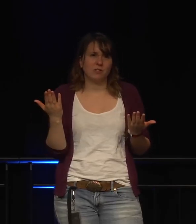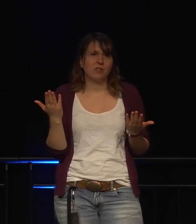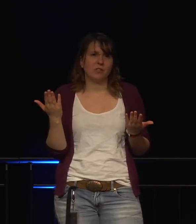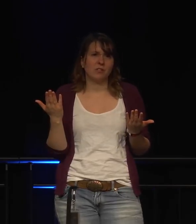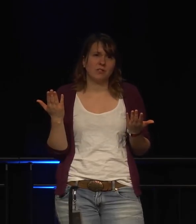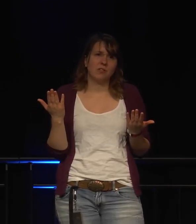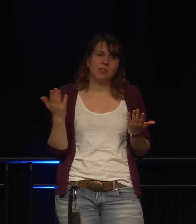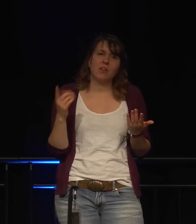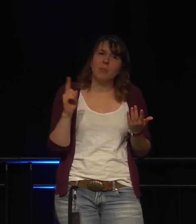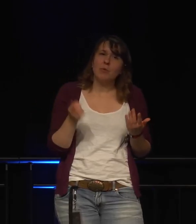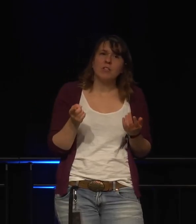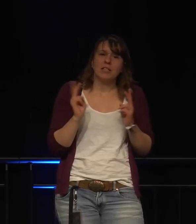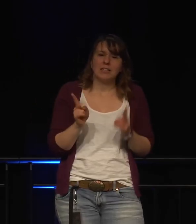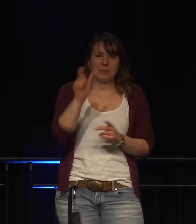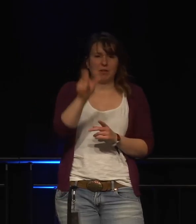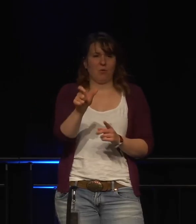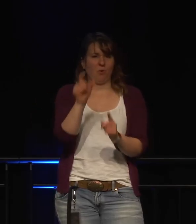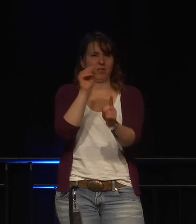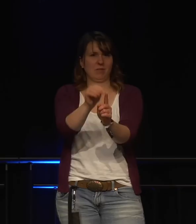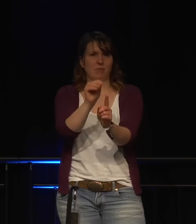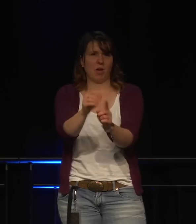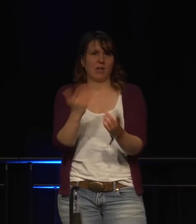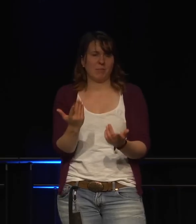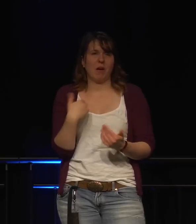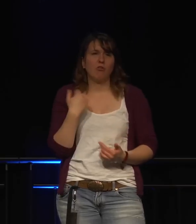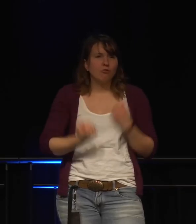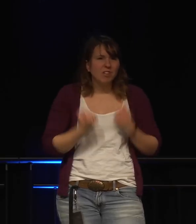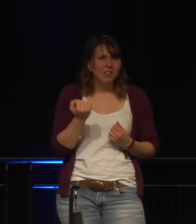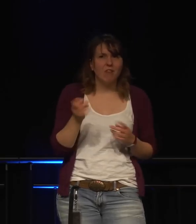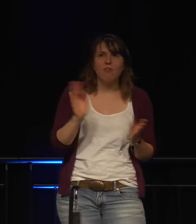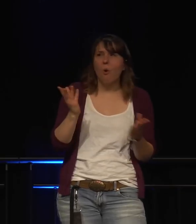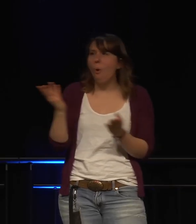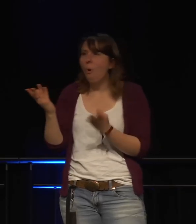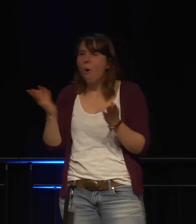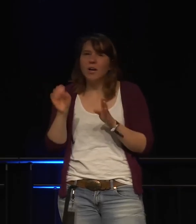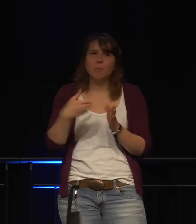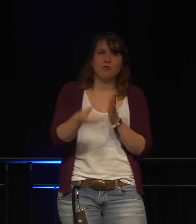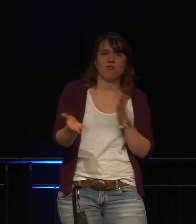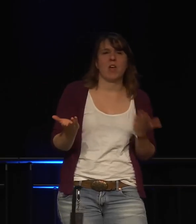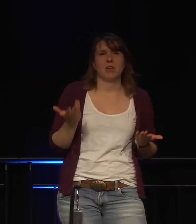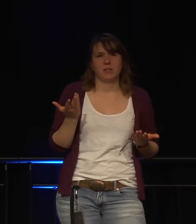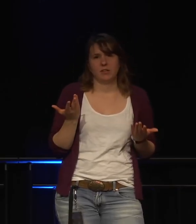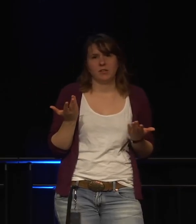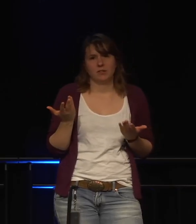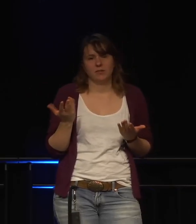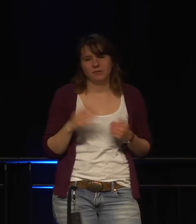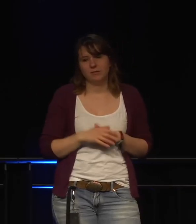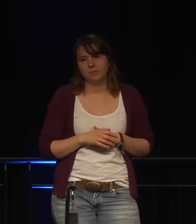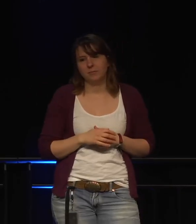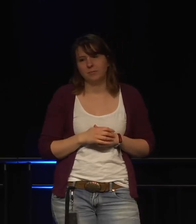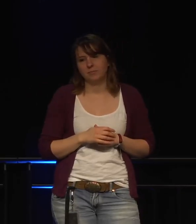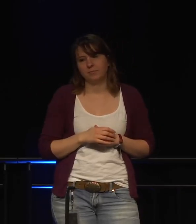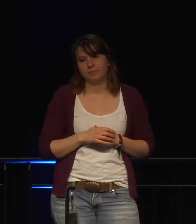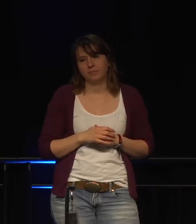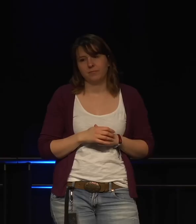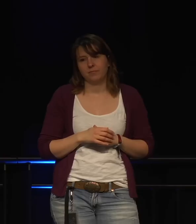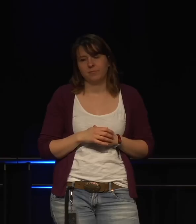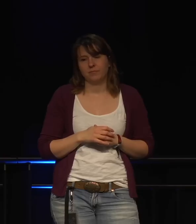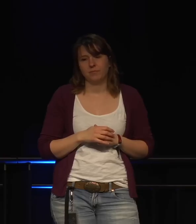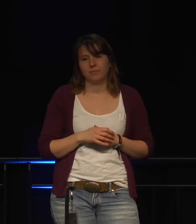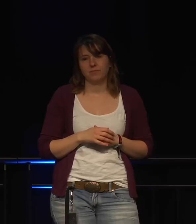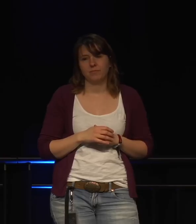we can easily report security flaws. Because sometimes the hardest part of the game is to actually